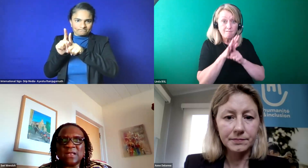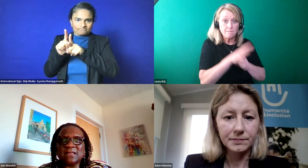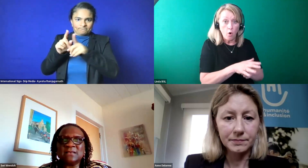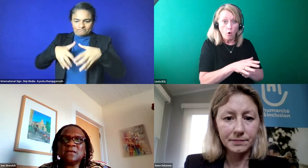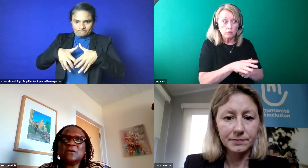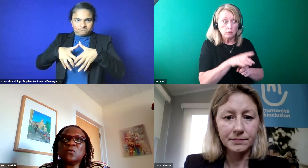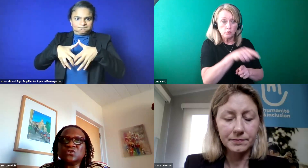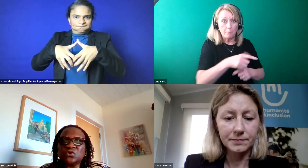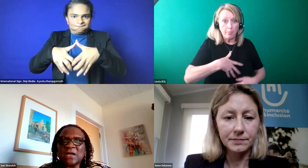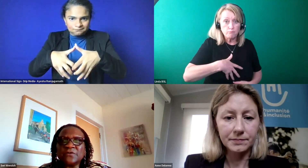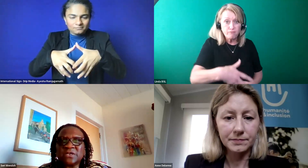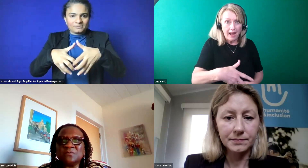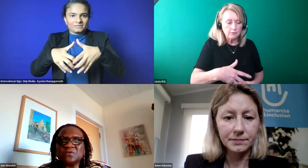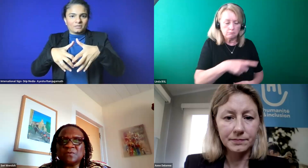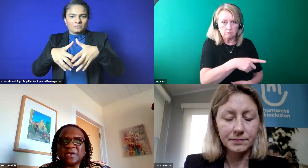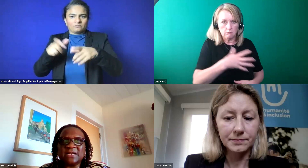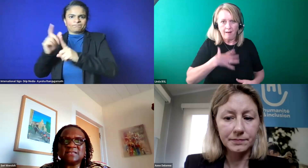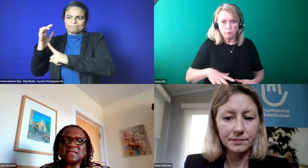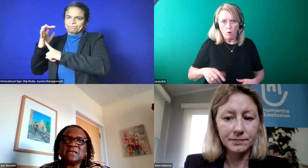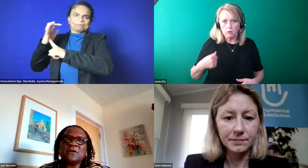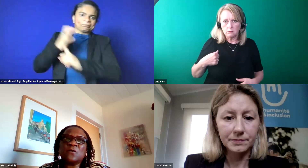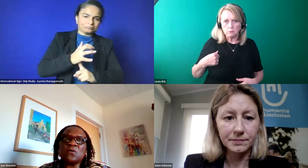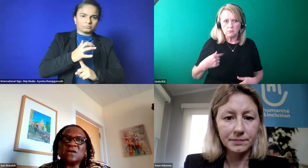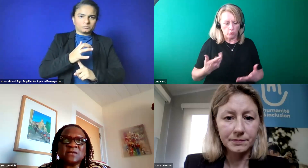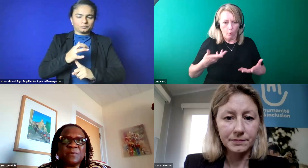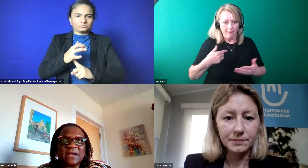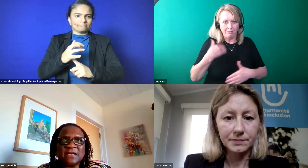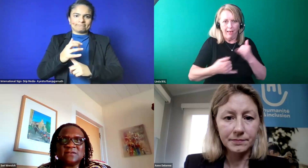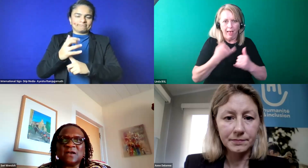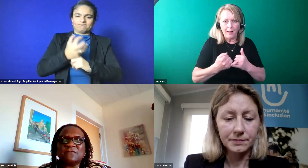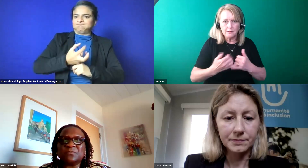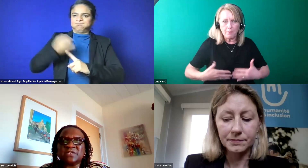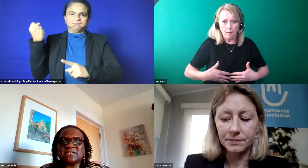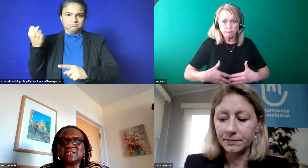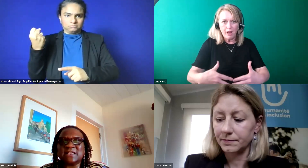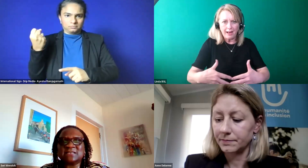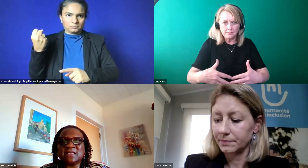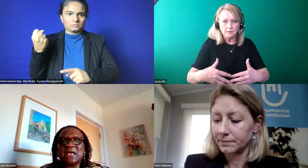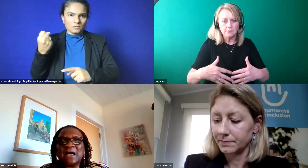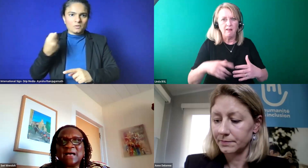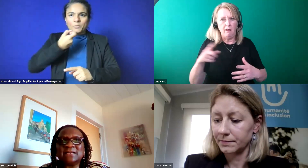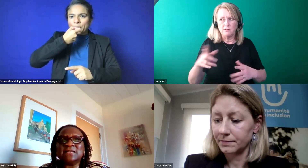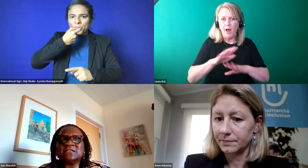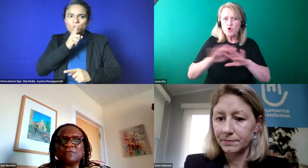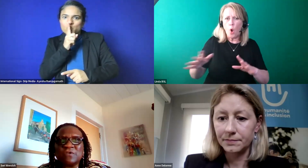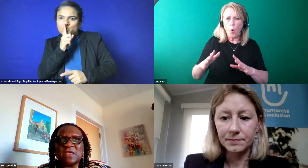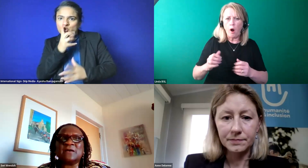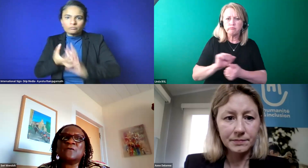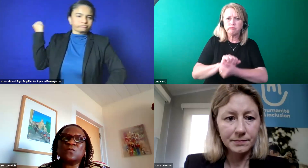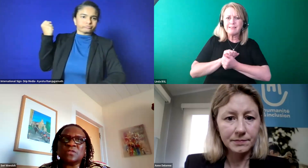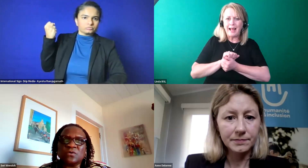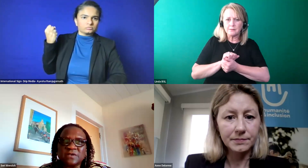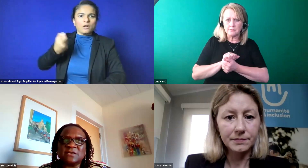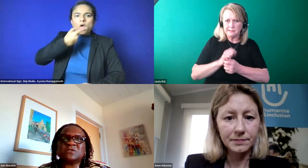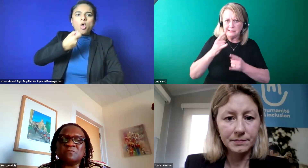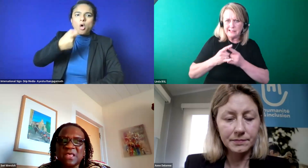against her will, control outcomes of a pregnancy, coerce a partner to have unprotected sex, and